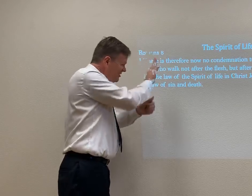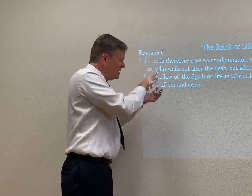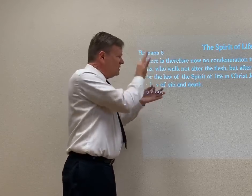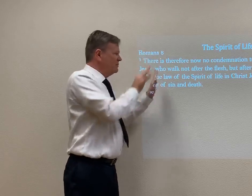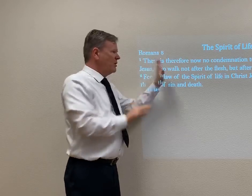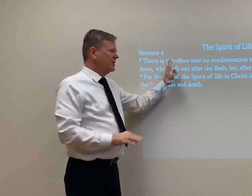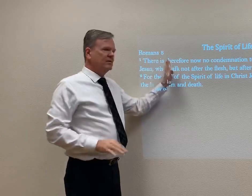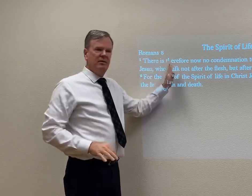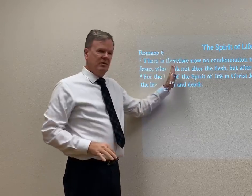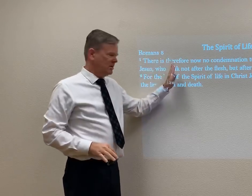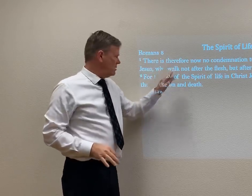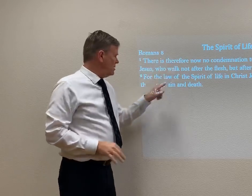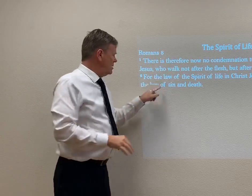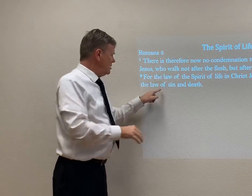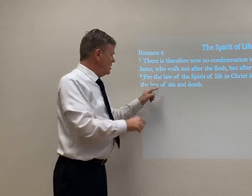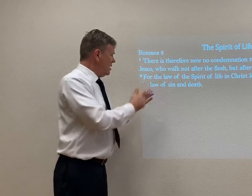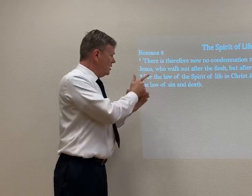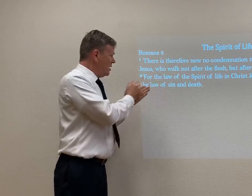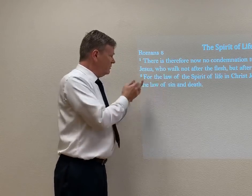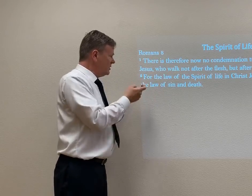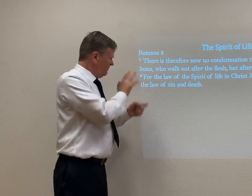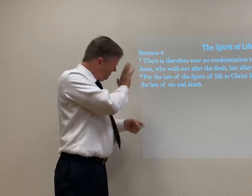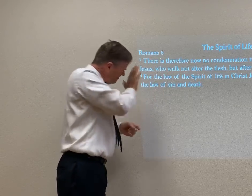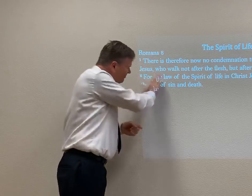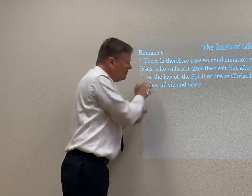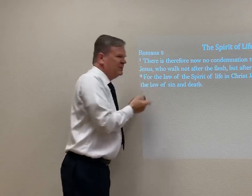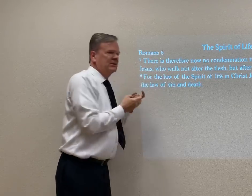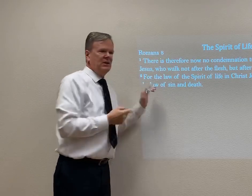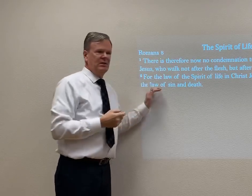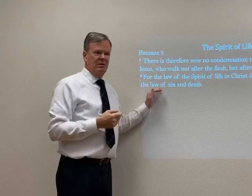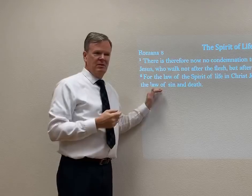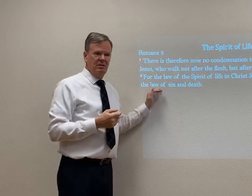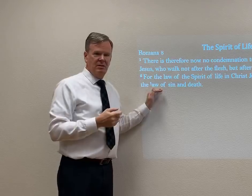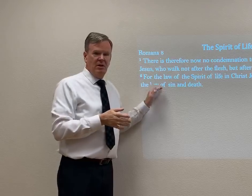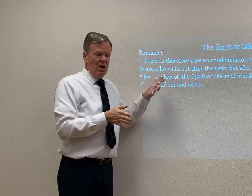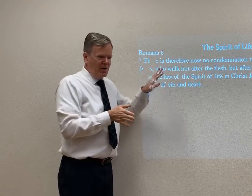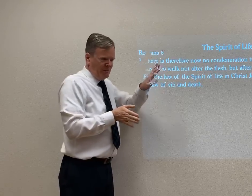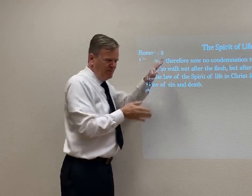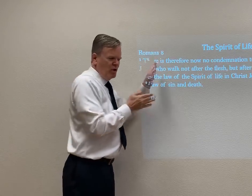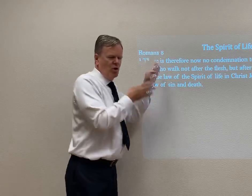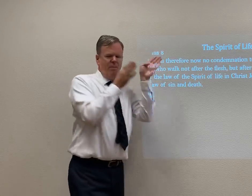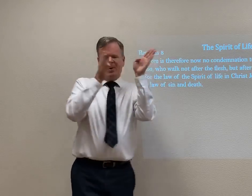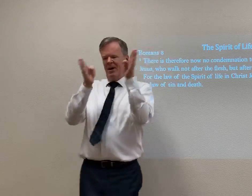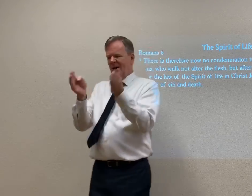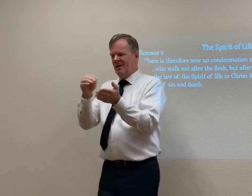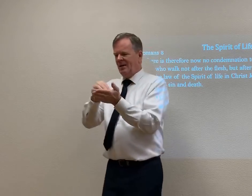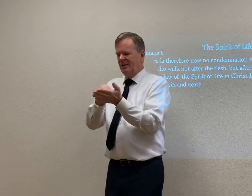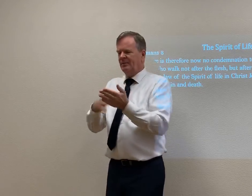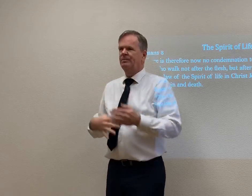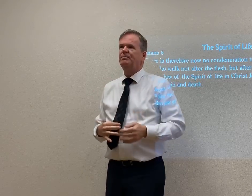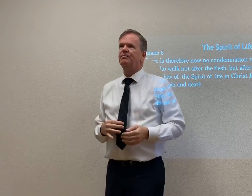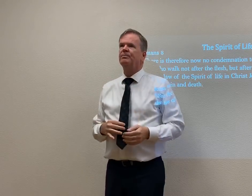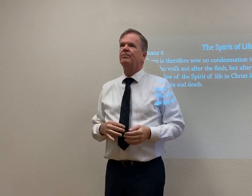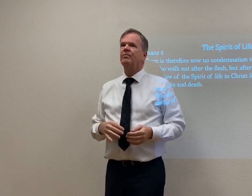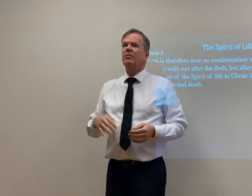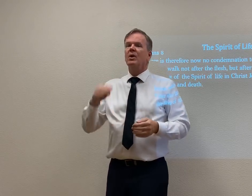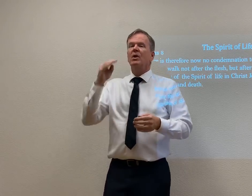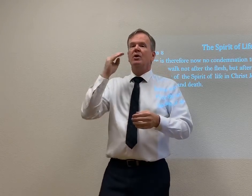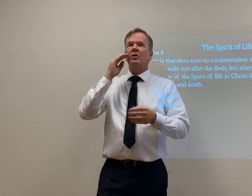context, it's the law of the Spirit. It's the way of the Spirit. It is what it's how it operates. And the same thing with the law of sin and death. It is the way of sin and death. It's how it